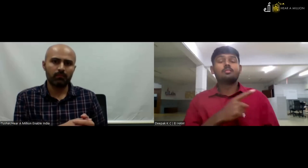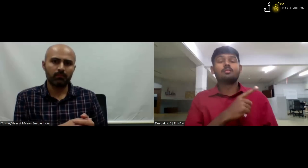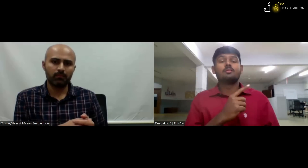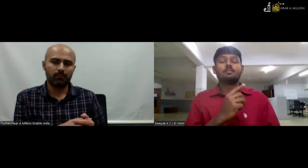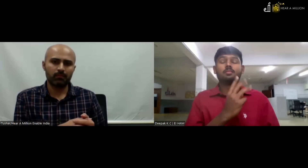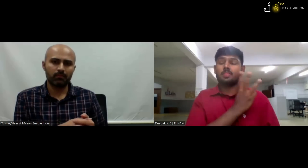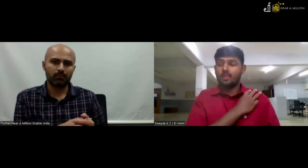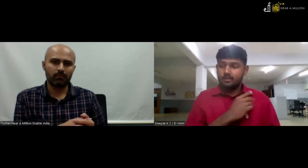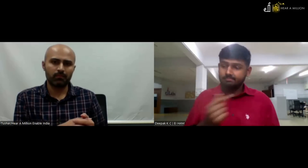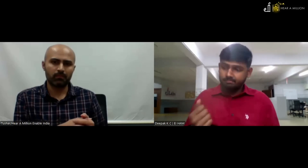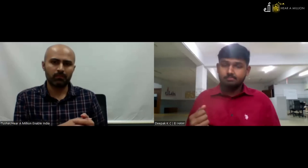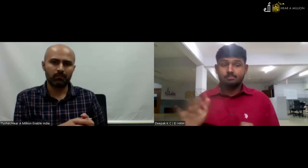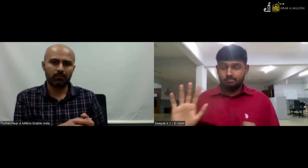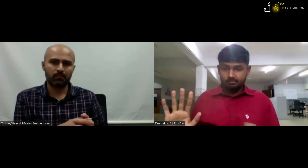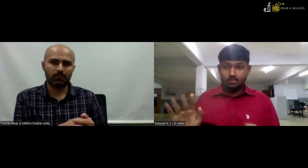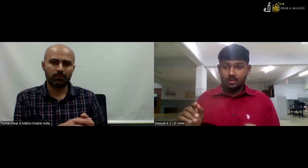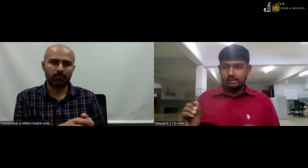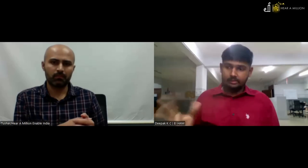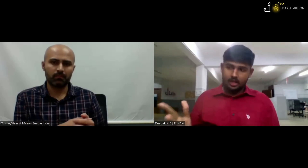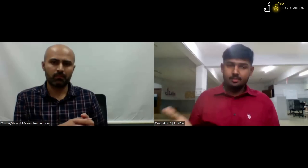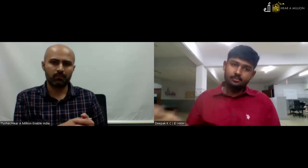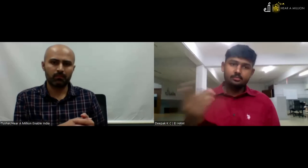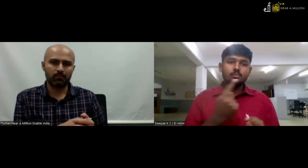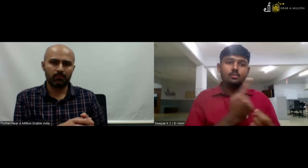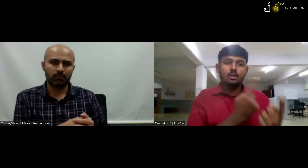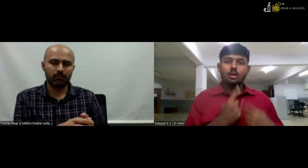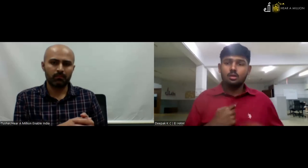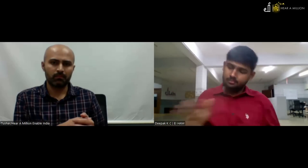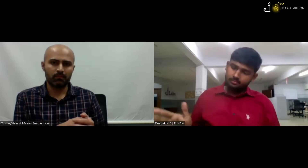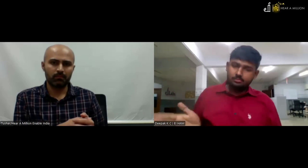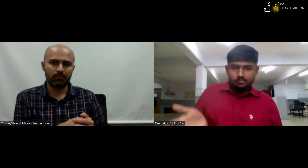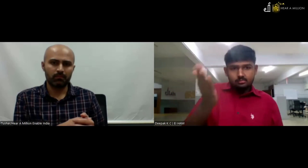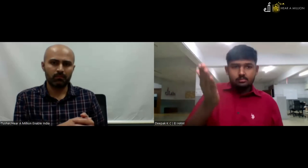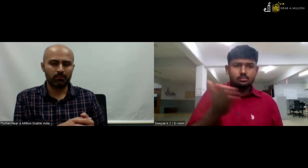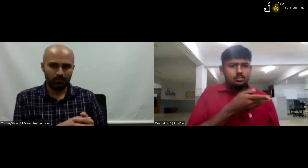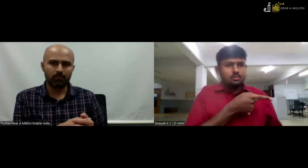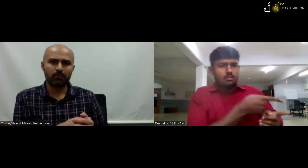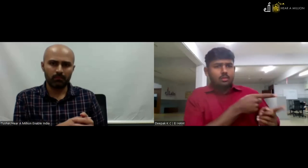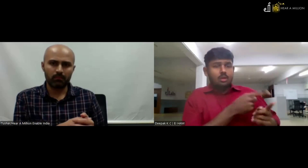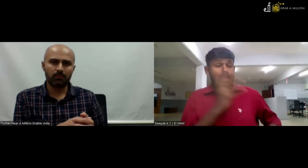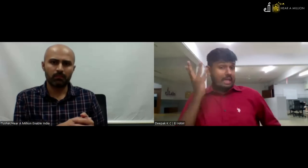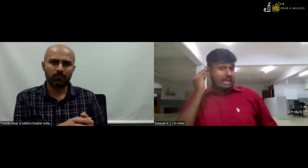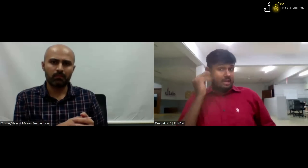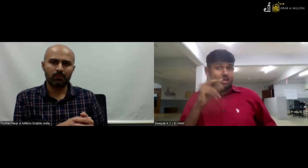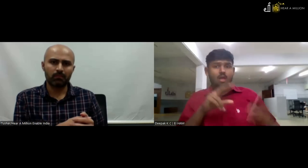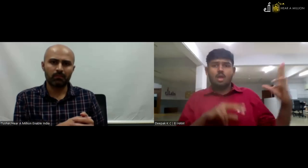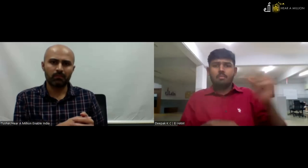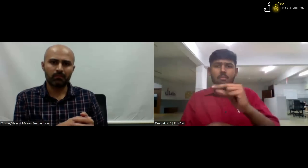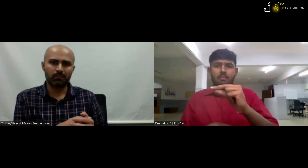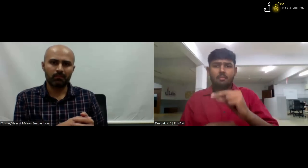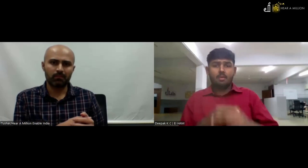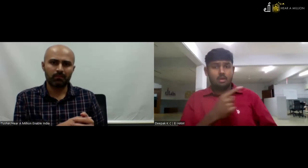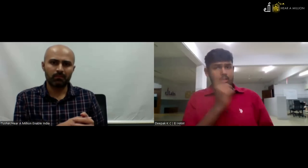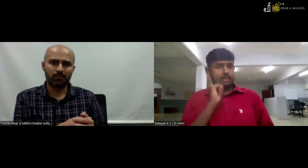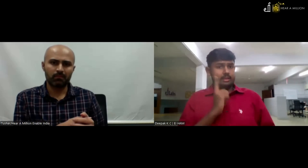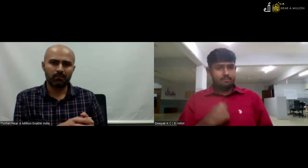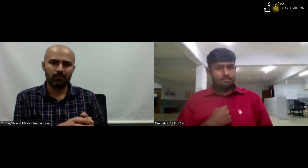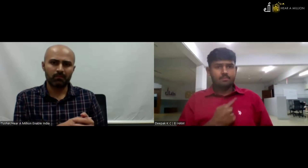marks on the road, which I answered correctly. Then there was a high-ranking official who told me?